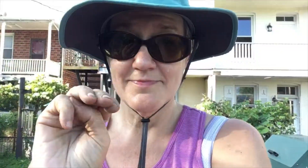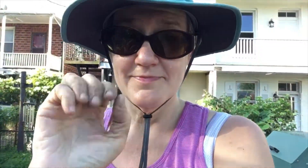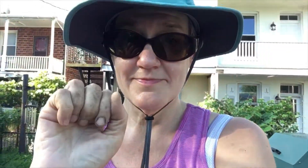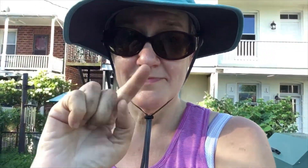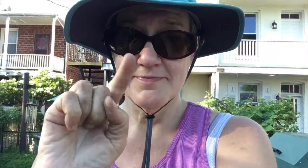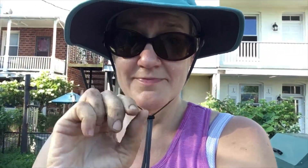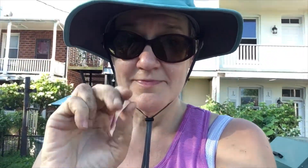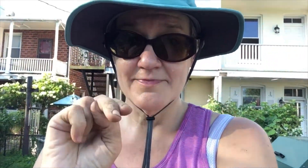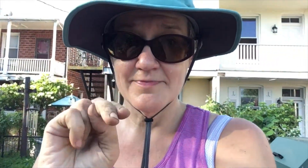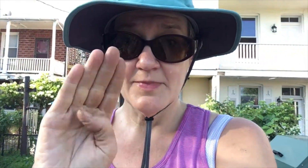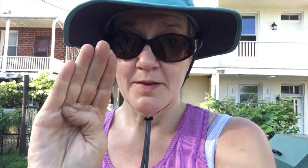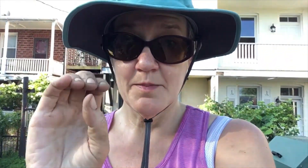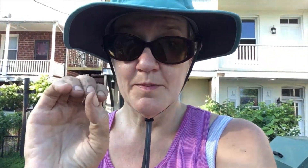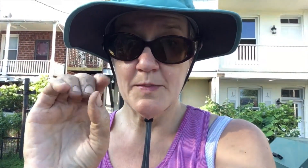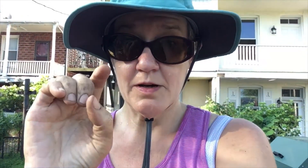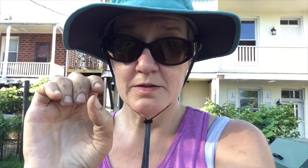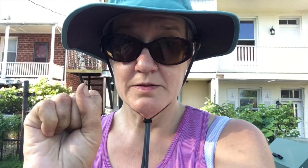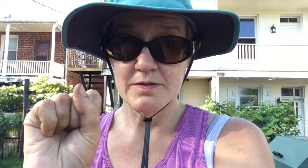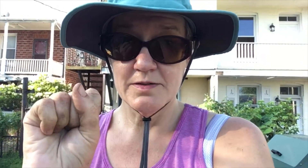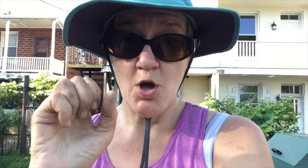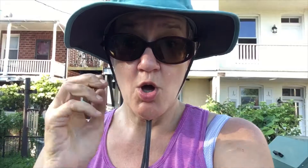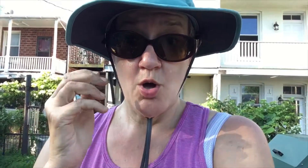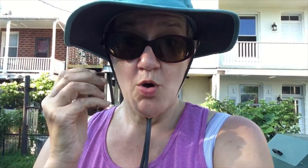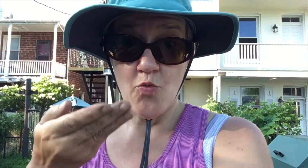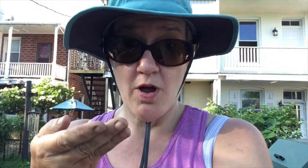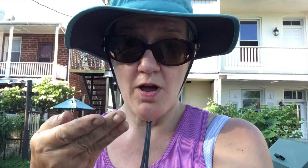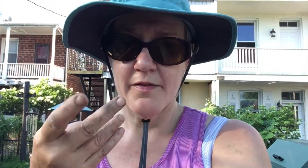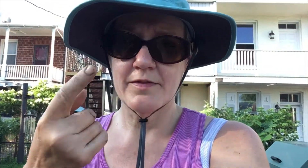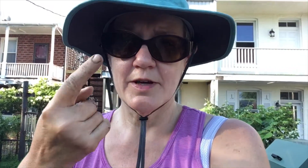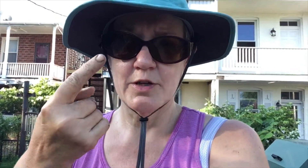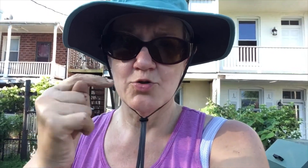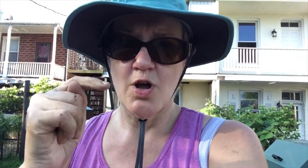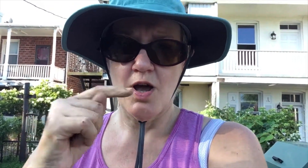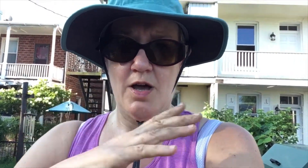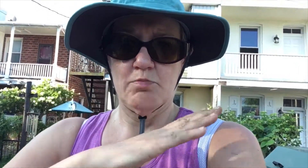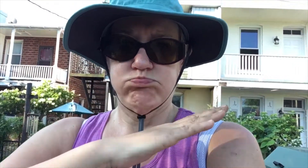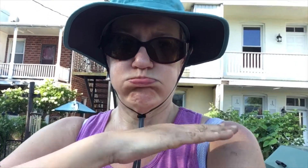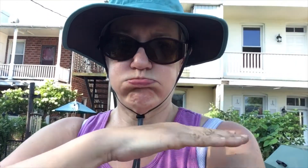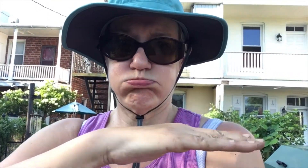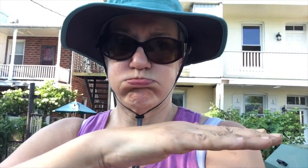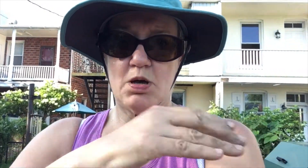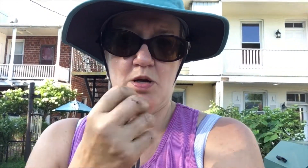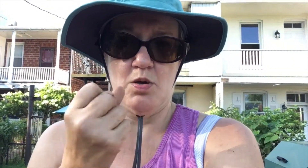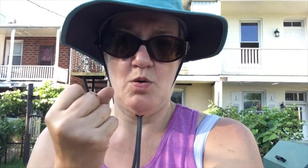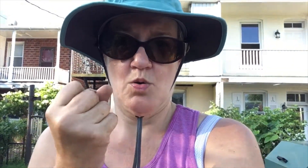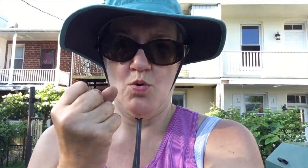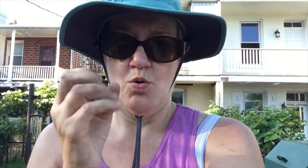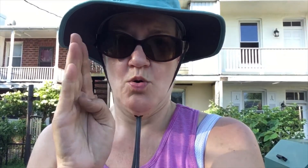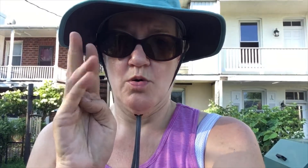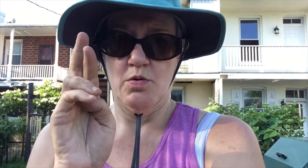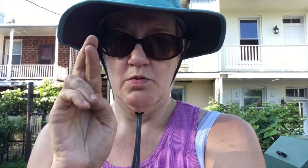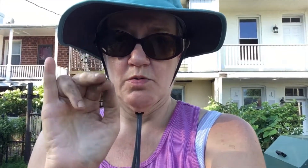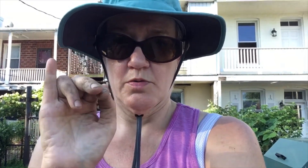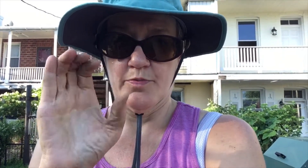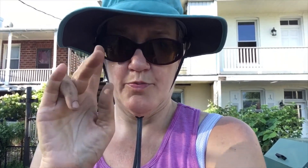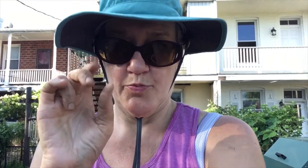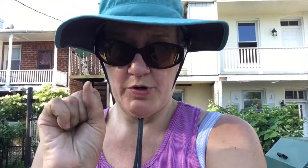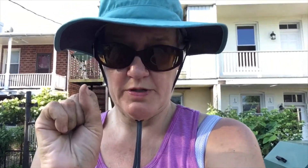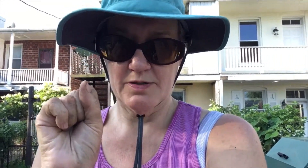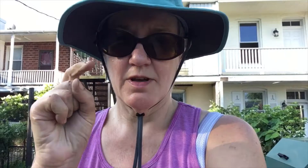So I really try to save my Amazon boxes and use them in the garden. So I'll go ahead and put